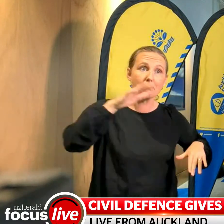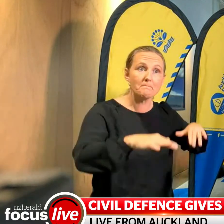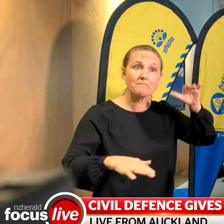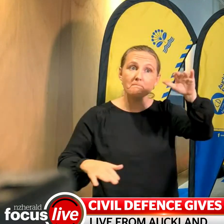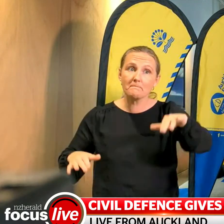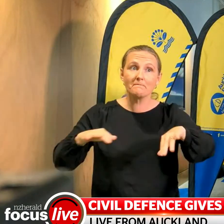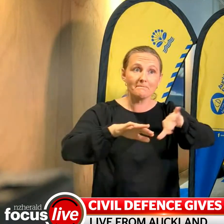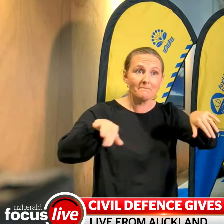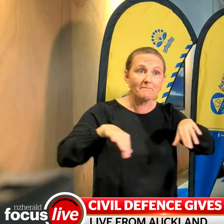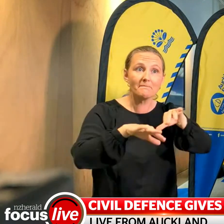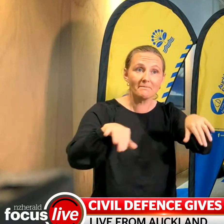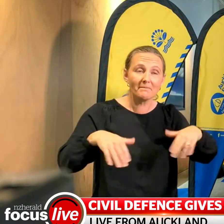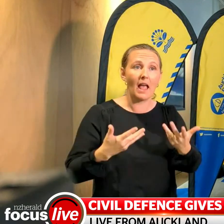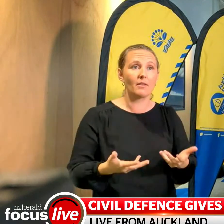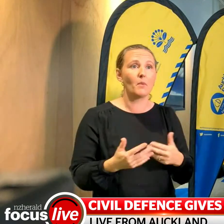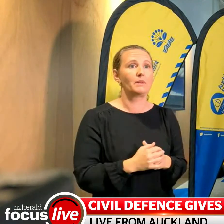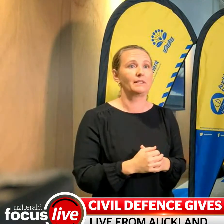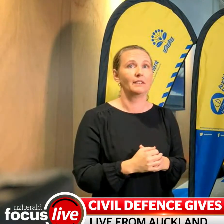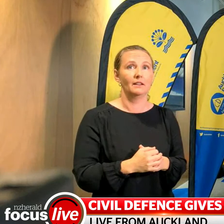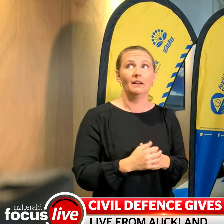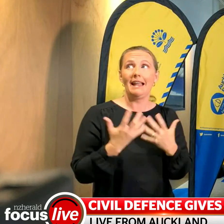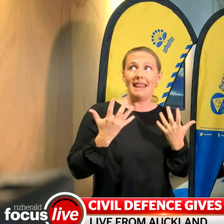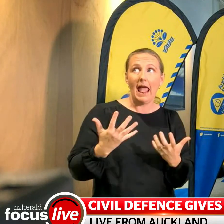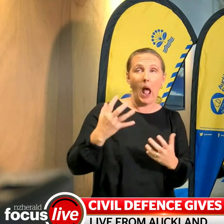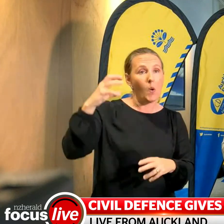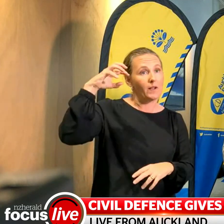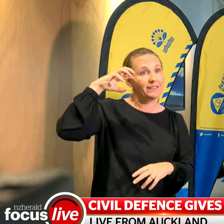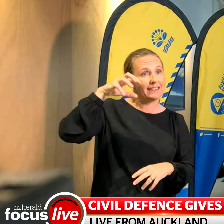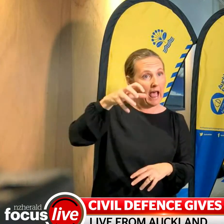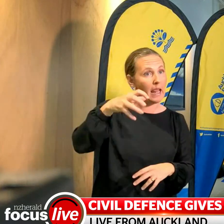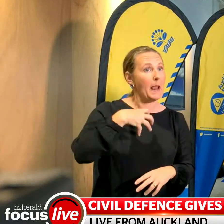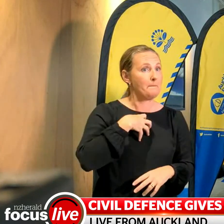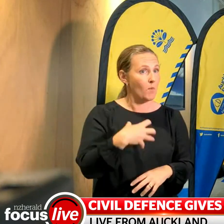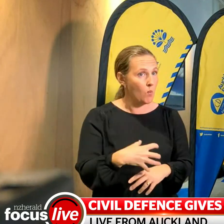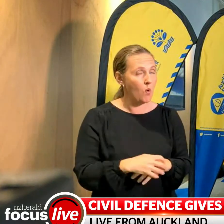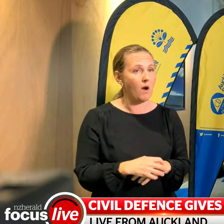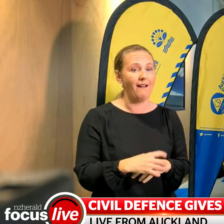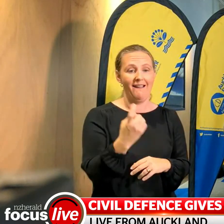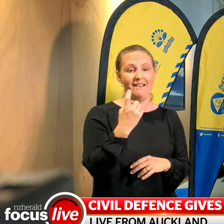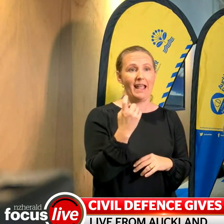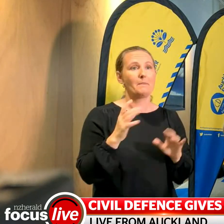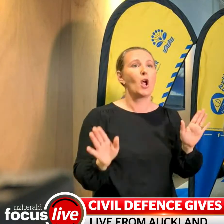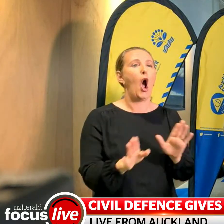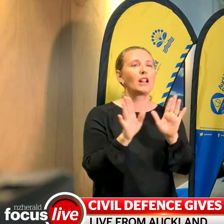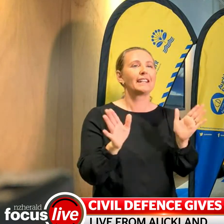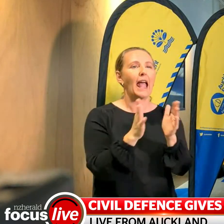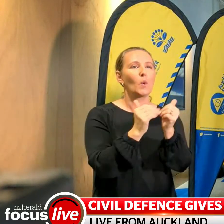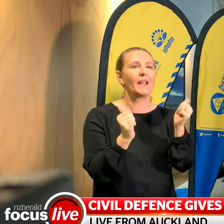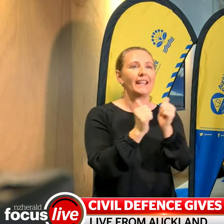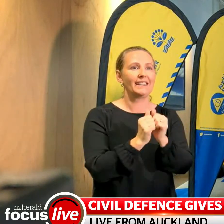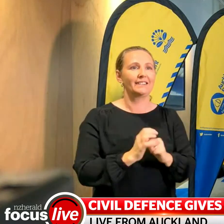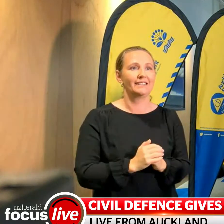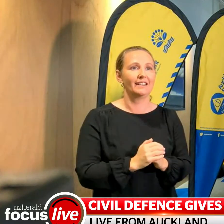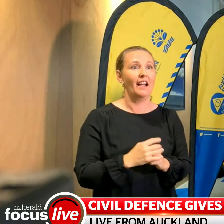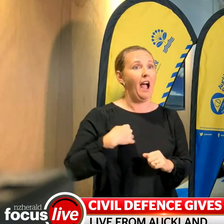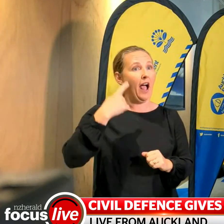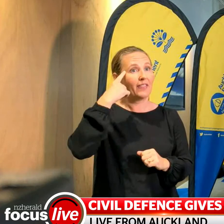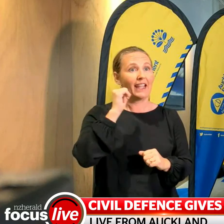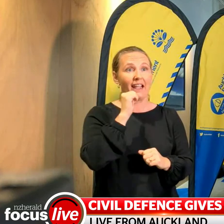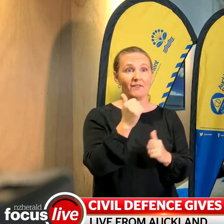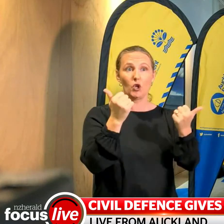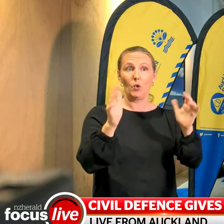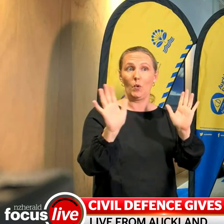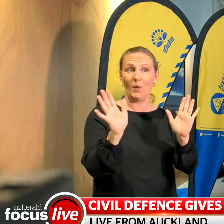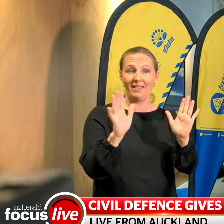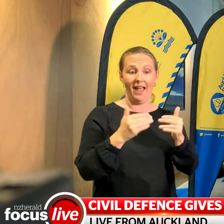we are seeing more sun and we're heading into a long weekend. So I imagine if that forecast does improve, people will be very keen to get